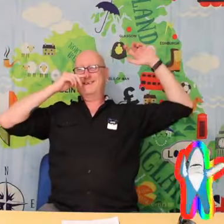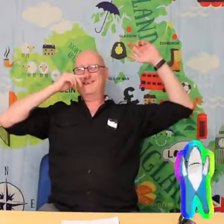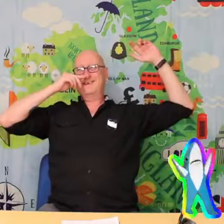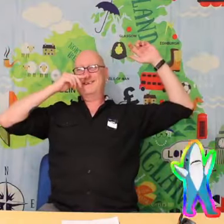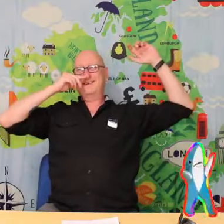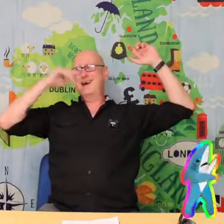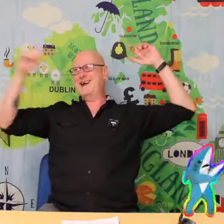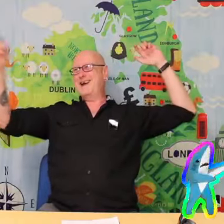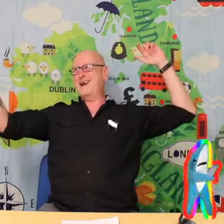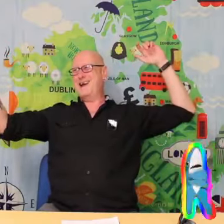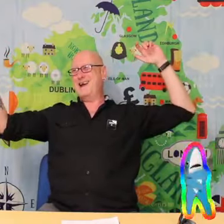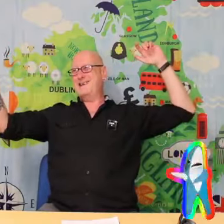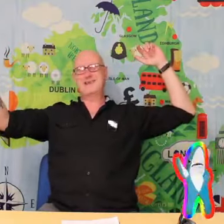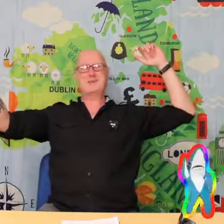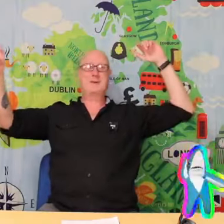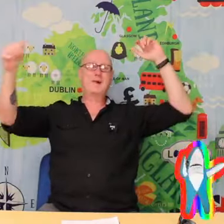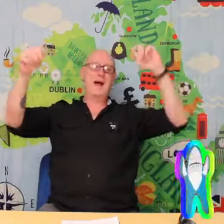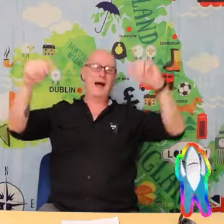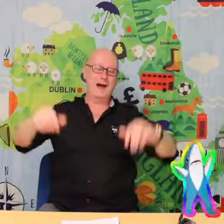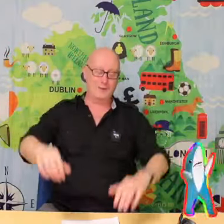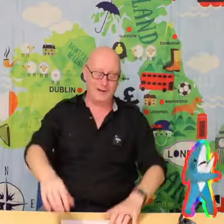too. Nice one.